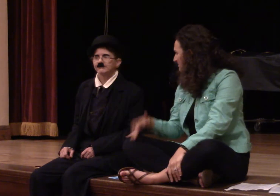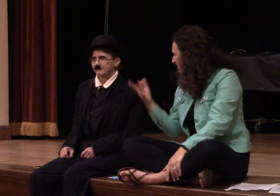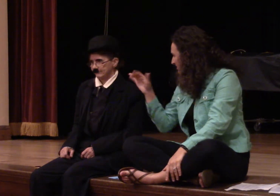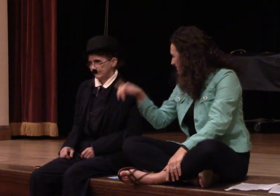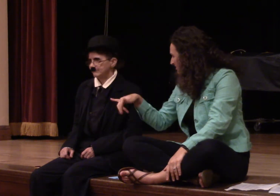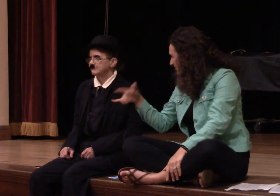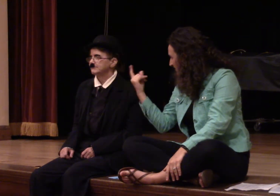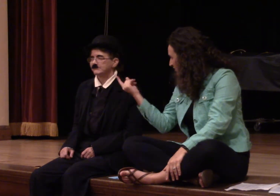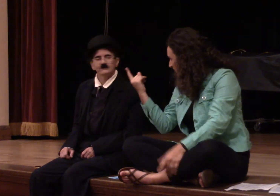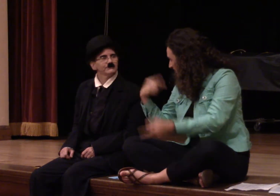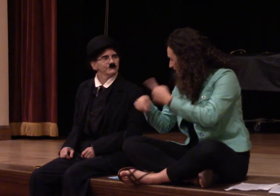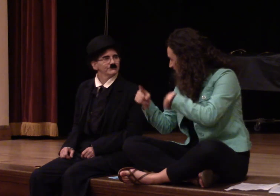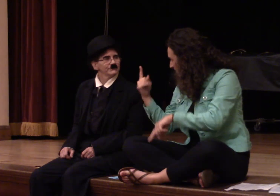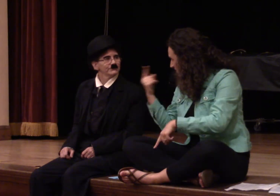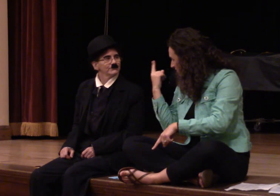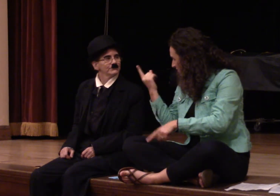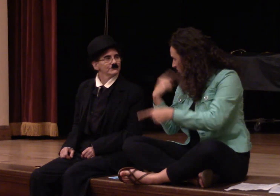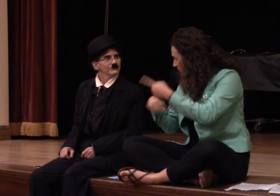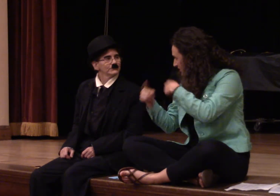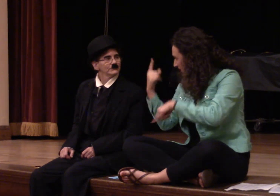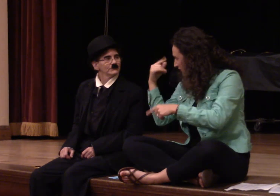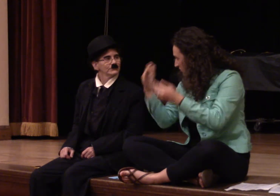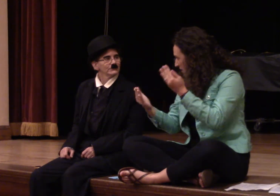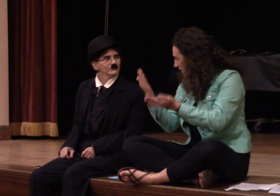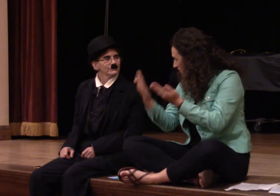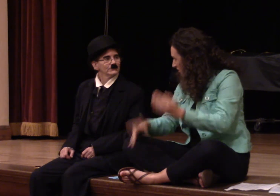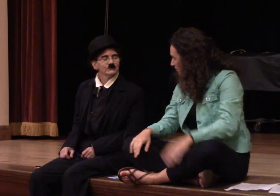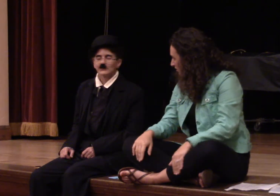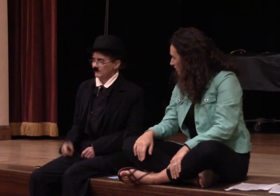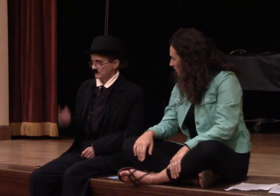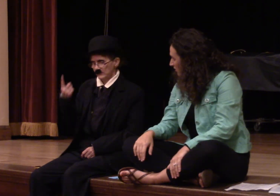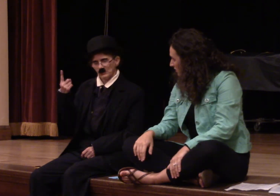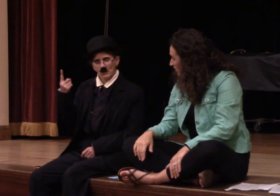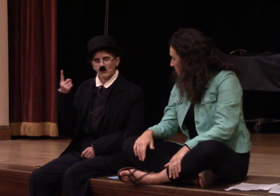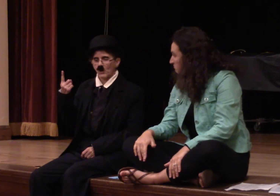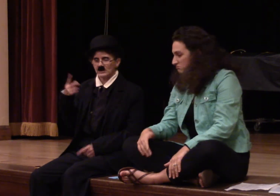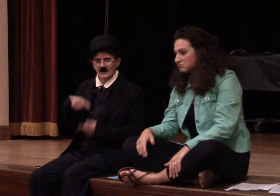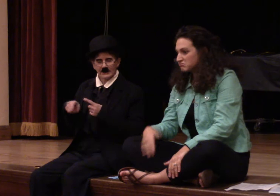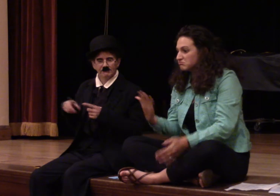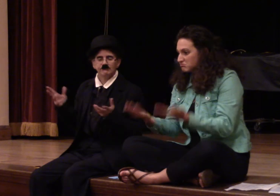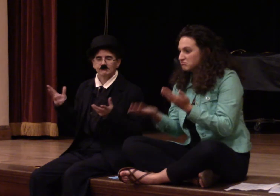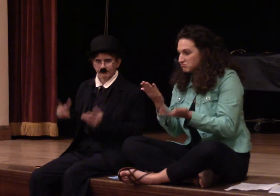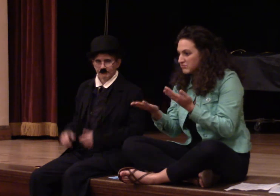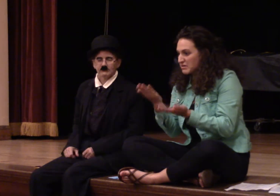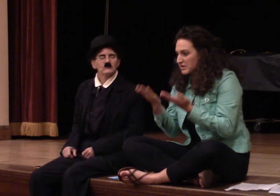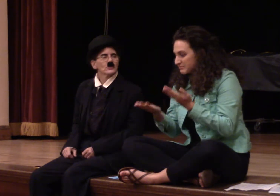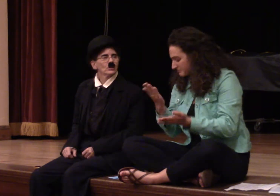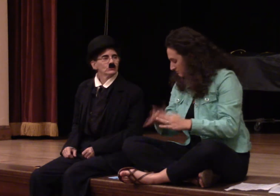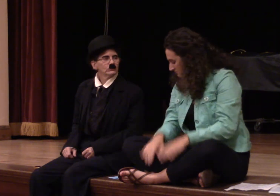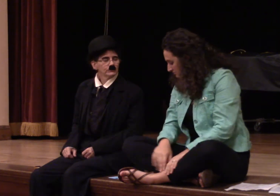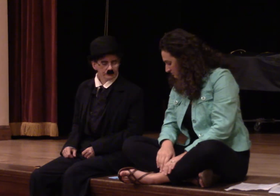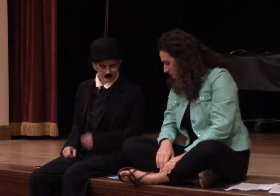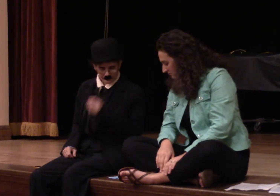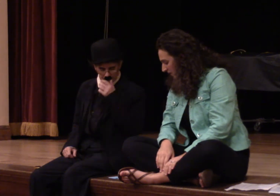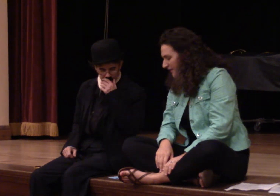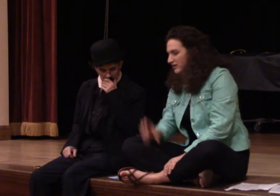Is that the only sign? Only sign for maybe? One sign. Maybe. And then